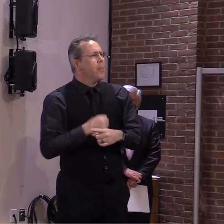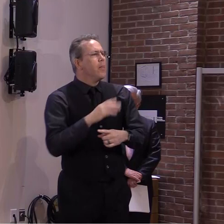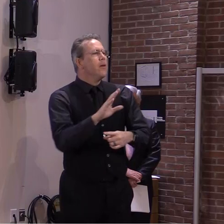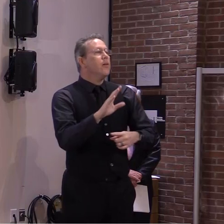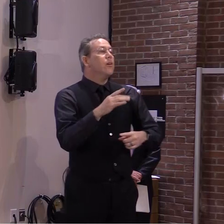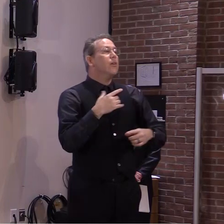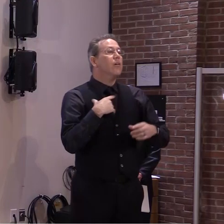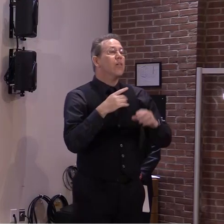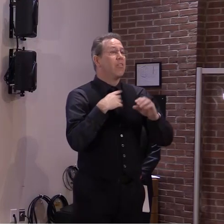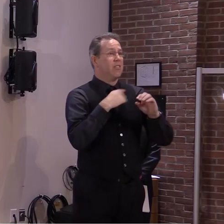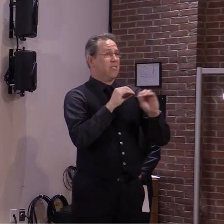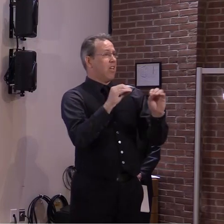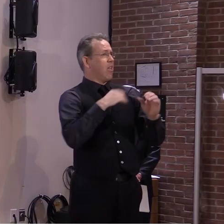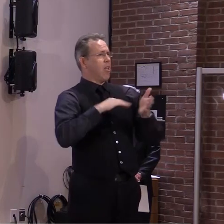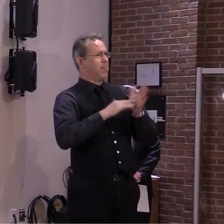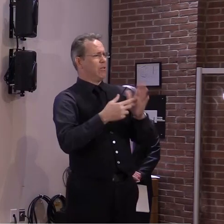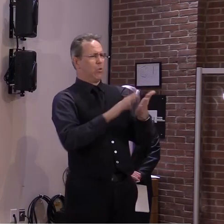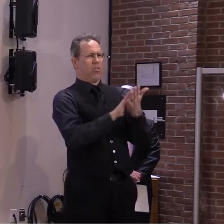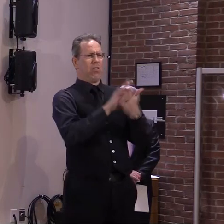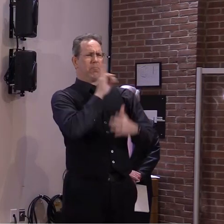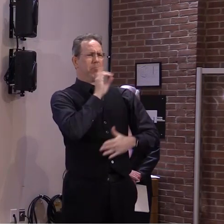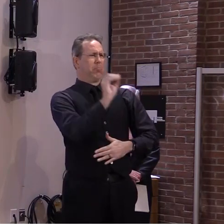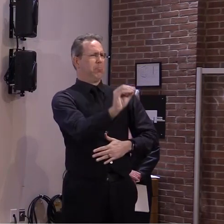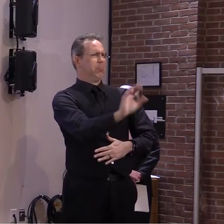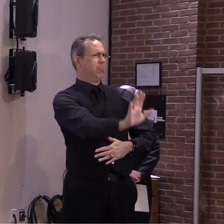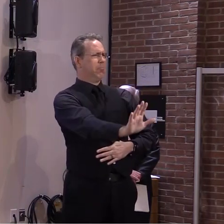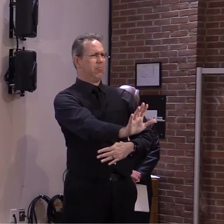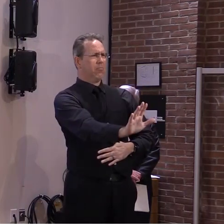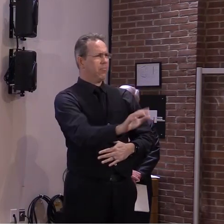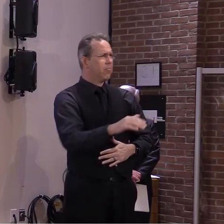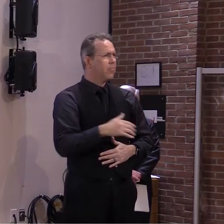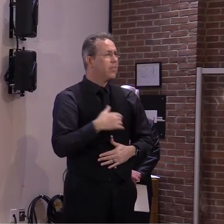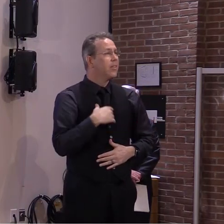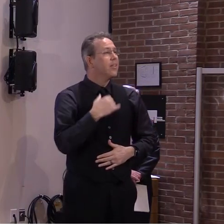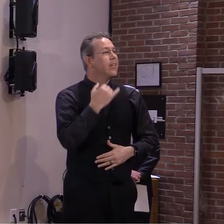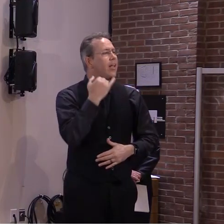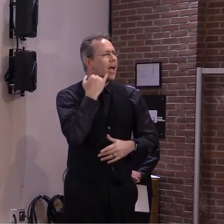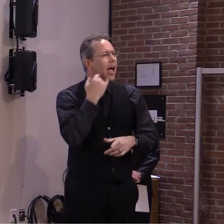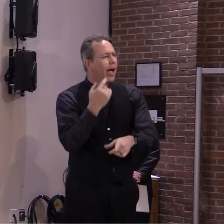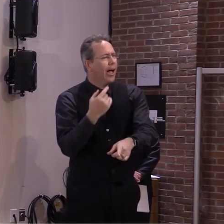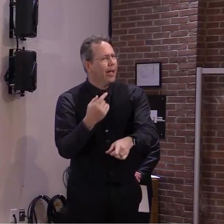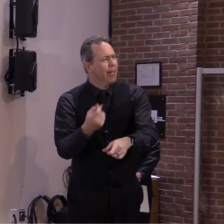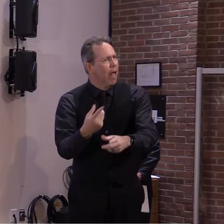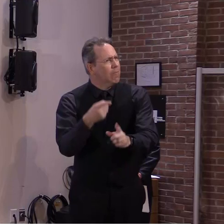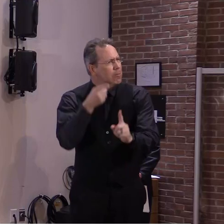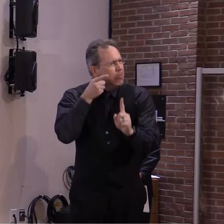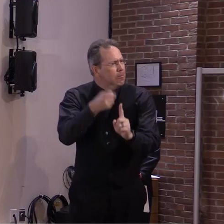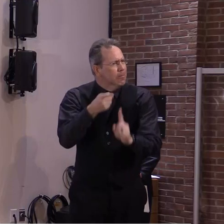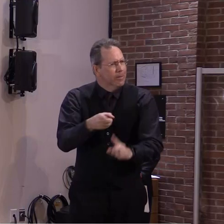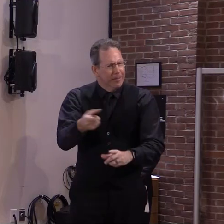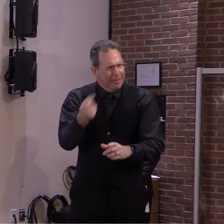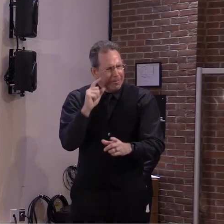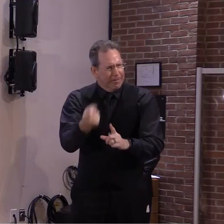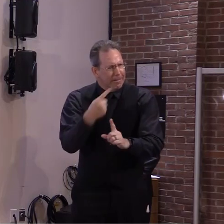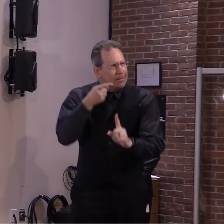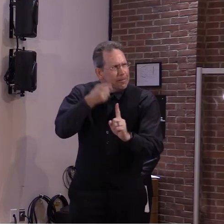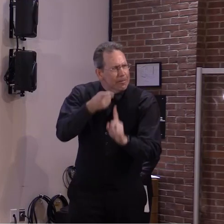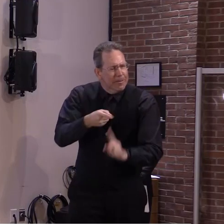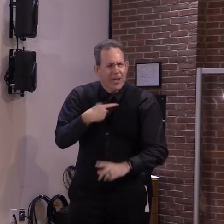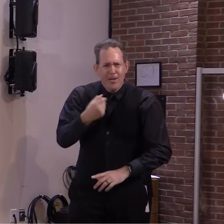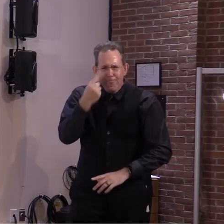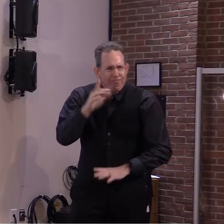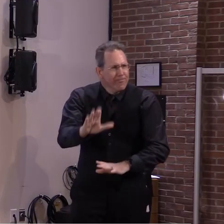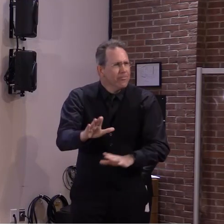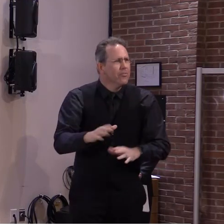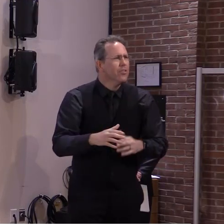to submit your questions with much more specificity to me, again, I will actually work